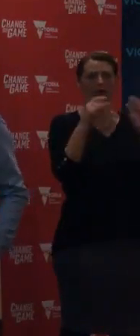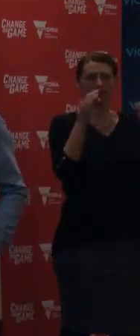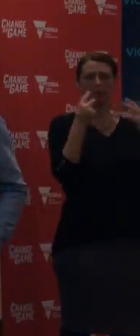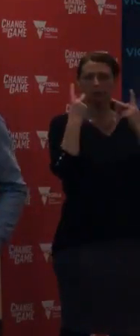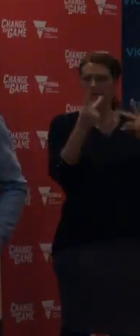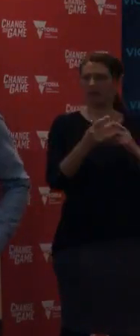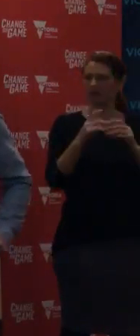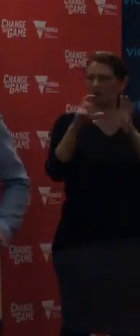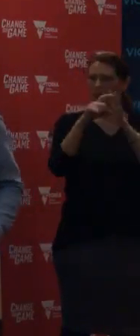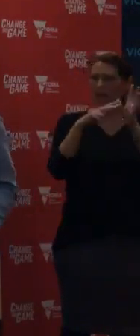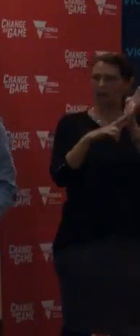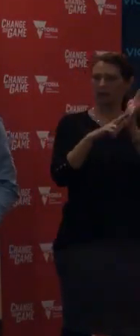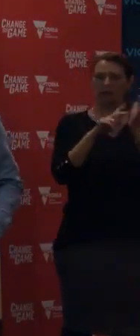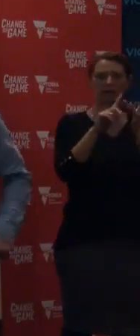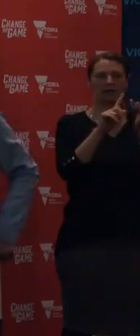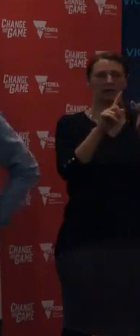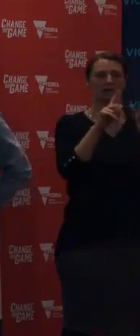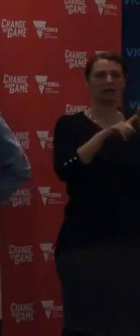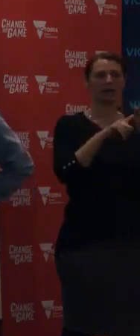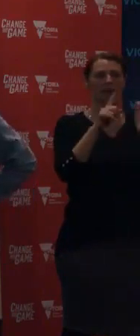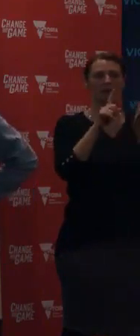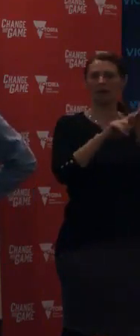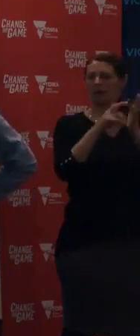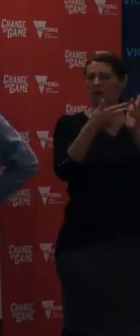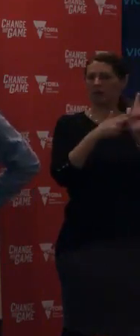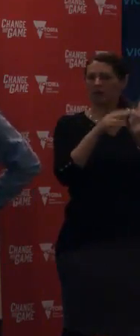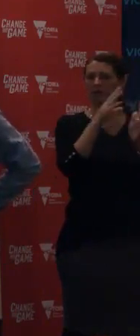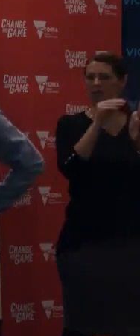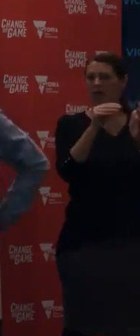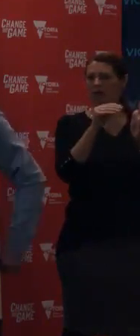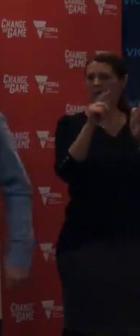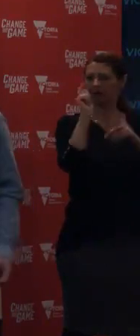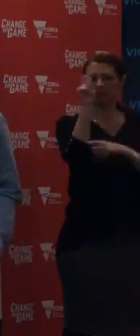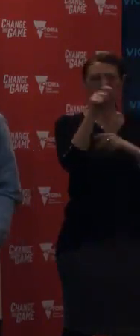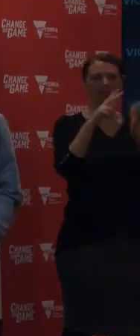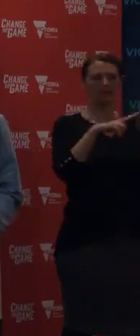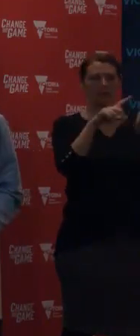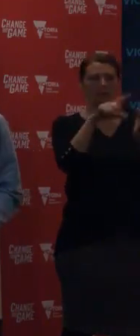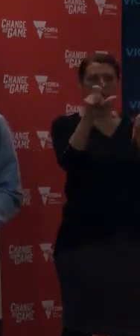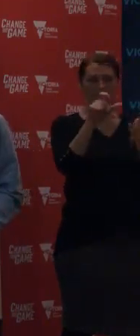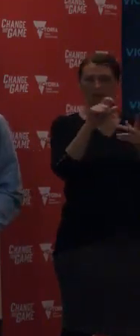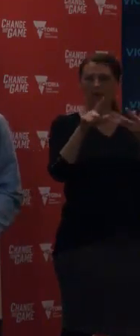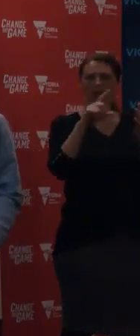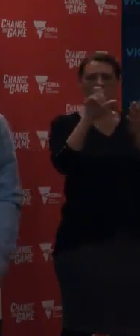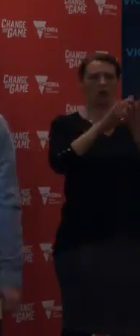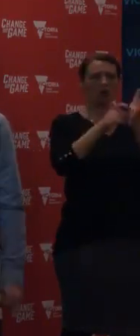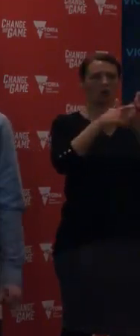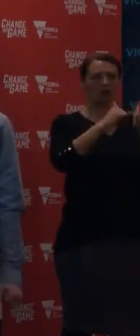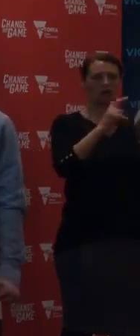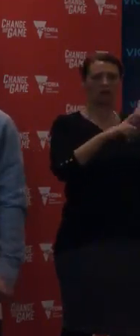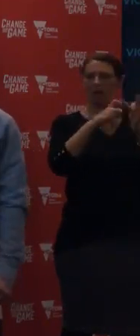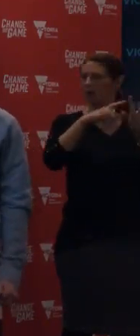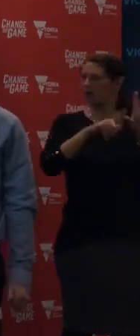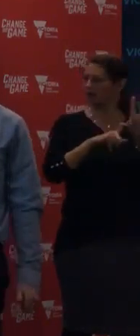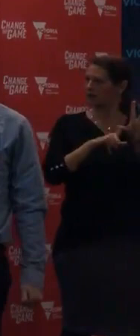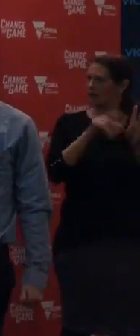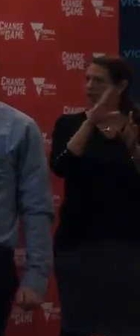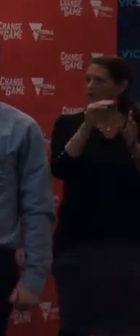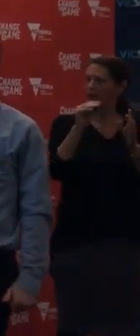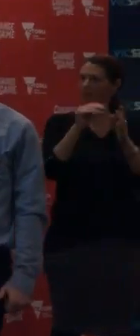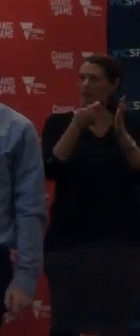So we've got Danny Lowson, Project Leader for Inclusion at Tennis Victoria, Chris Lacey, State Manager at Reclink